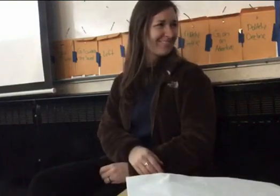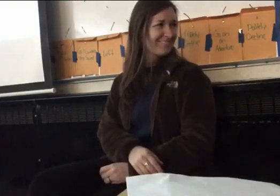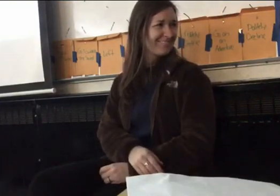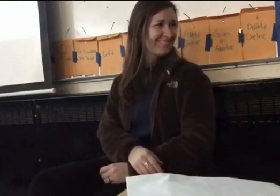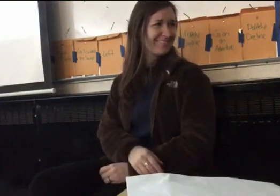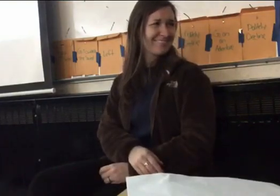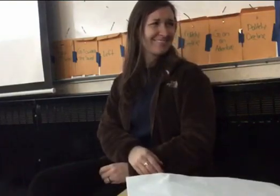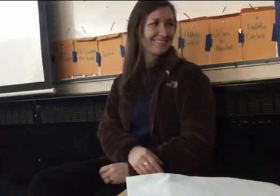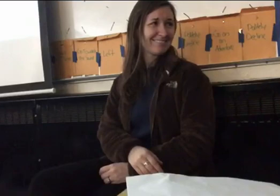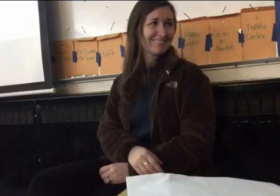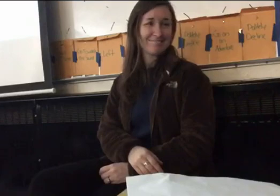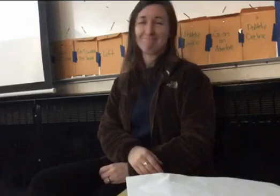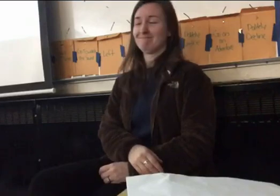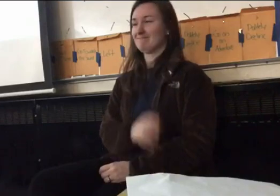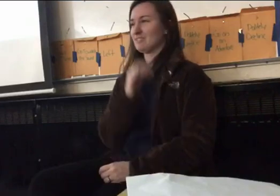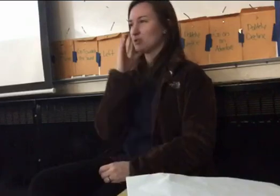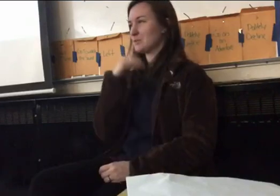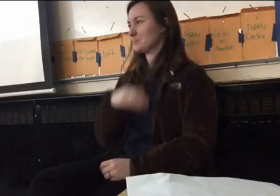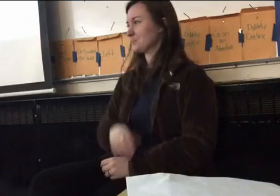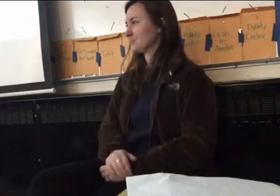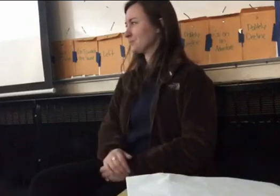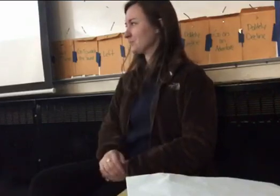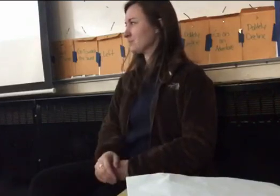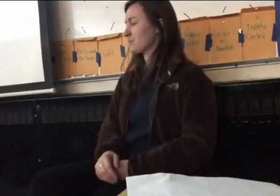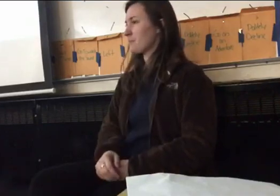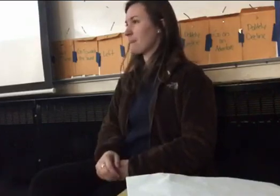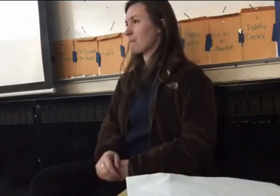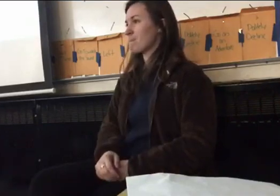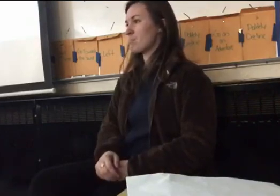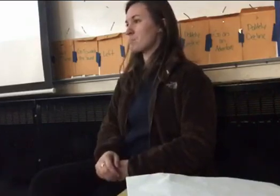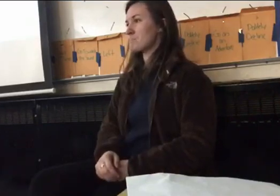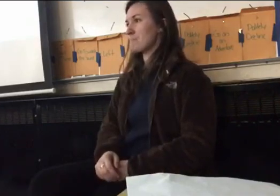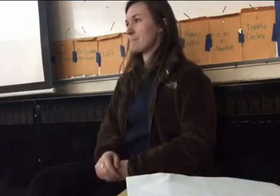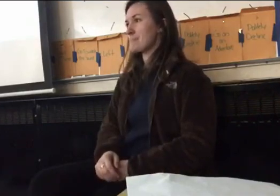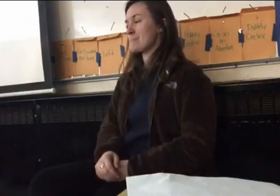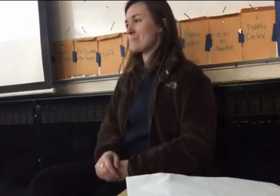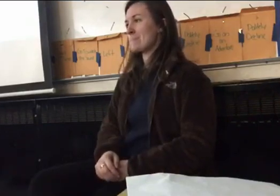So I'm writing all 3 questions, answering all 3 questions.